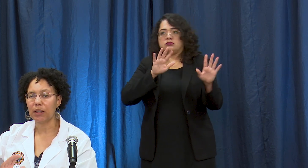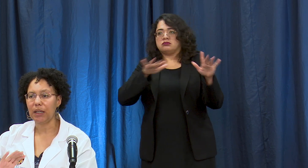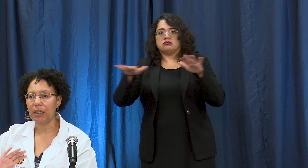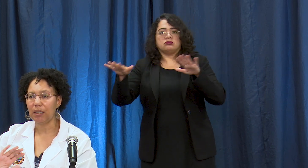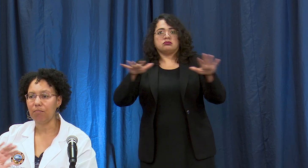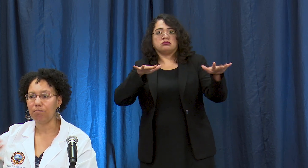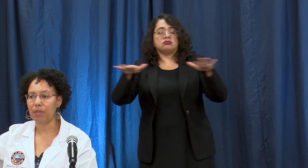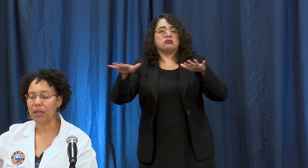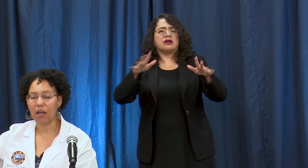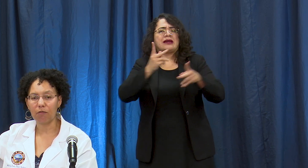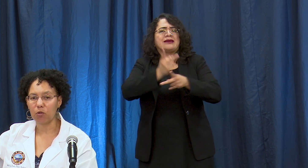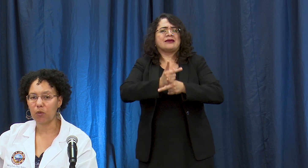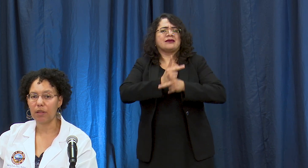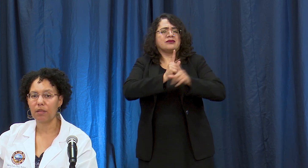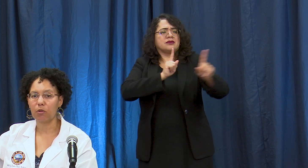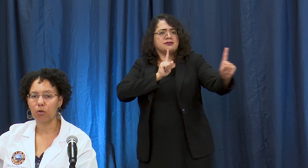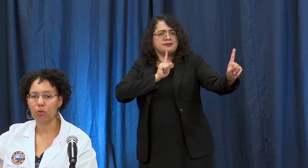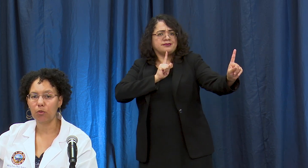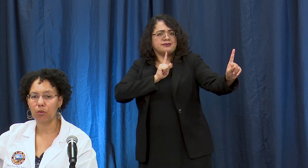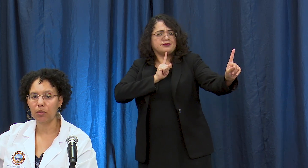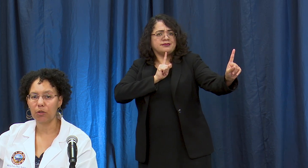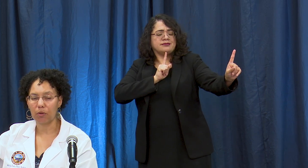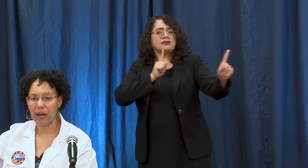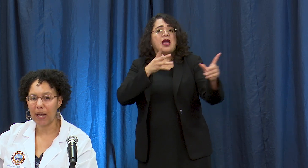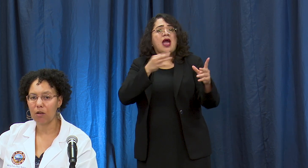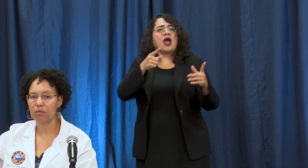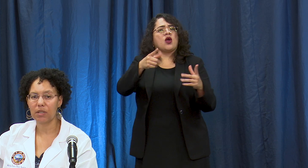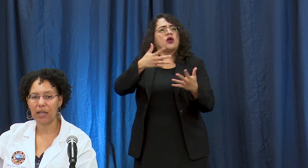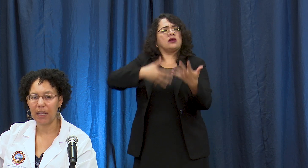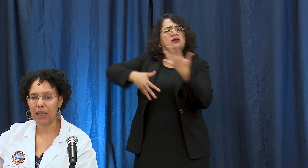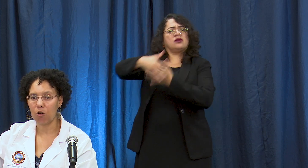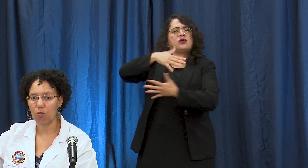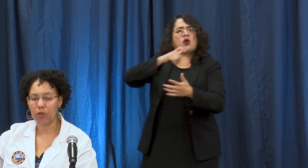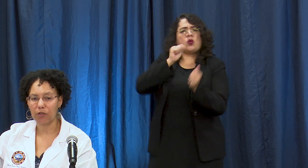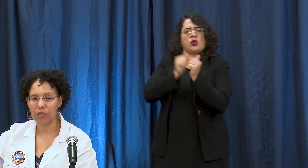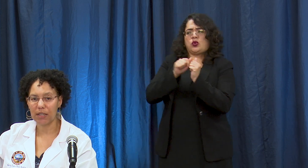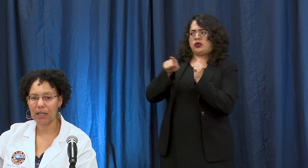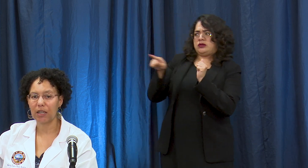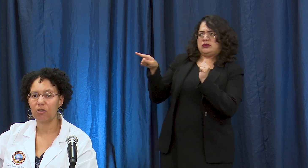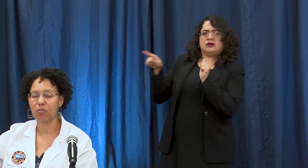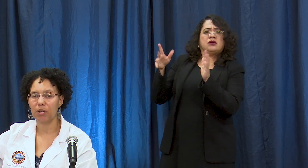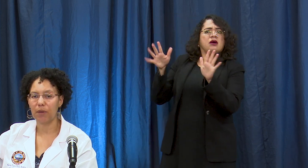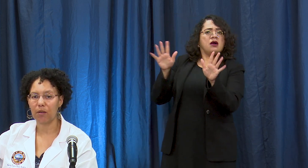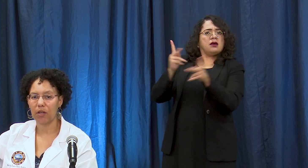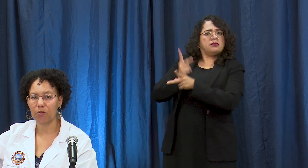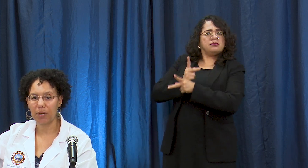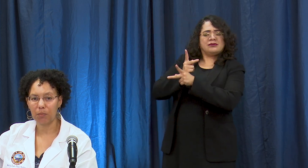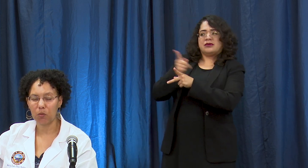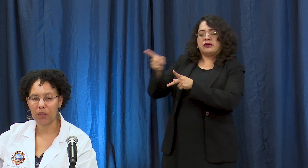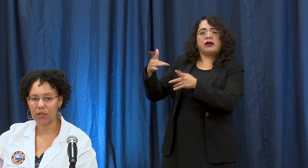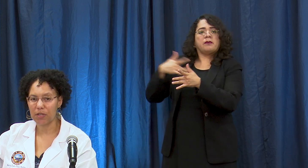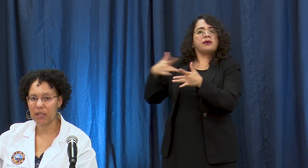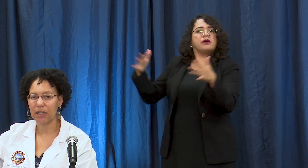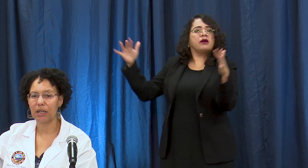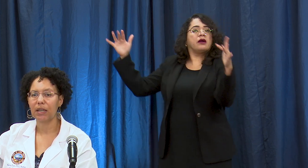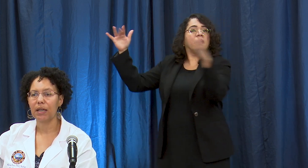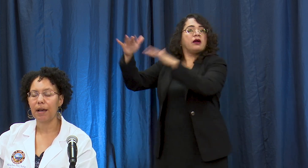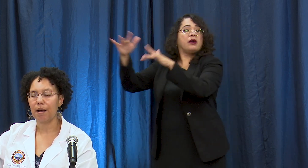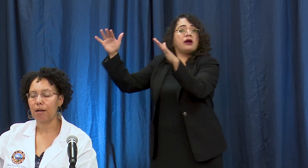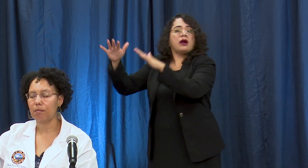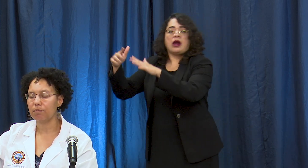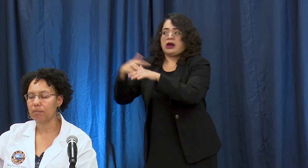to really be careful with who you're around, stay home when you're sick, don't be around other people when they're